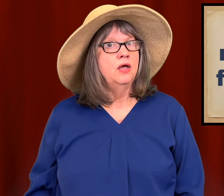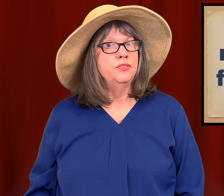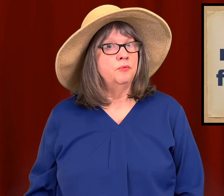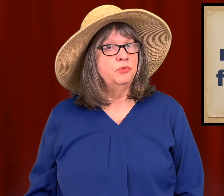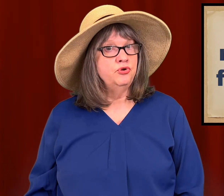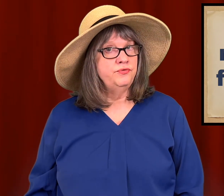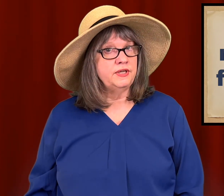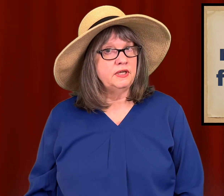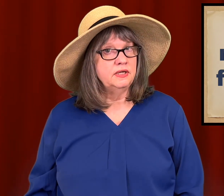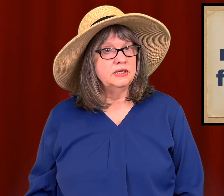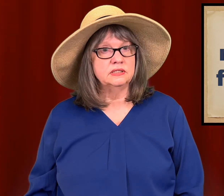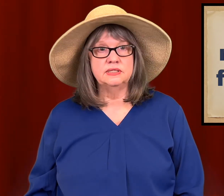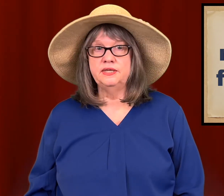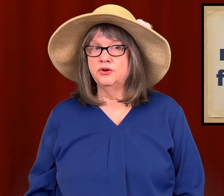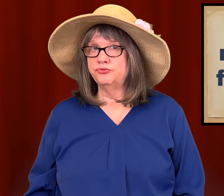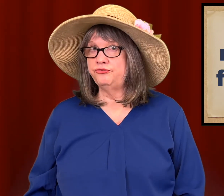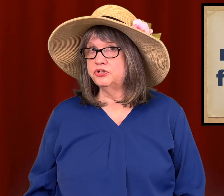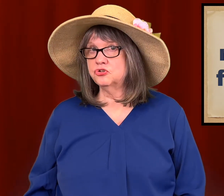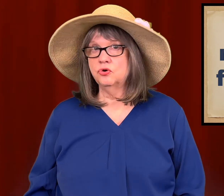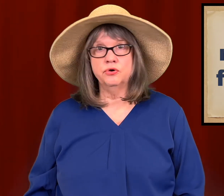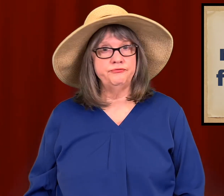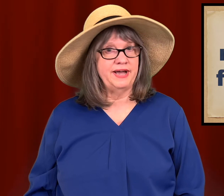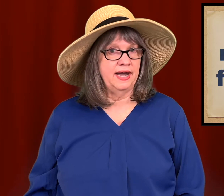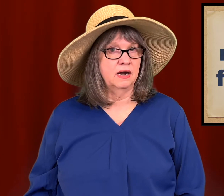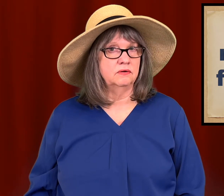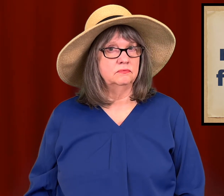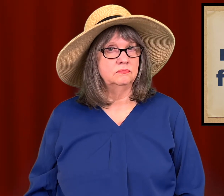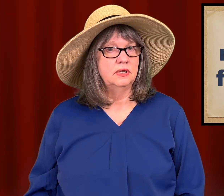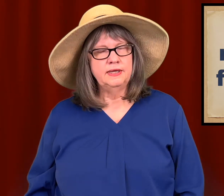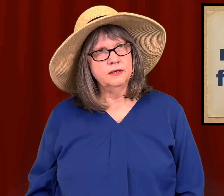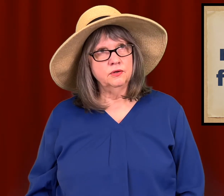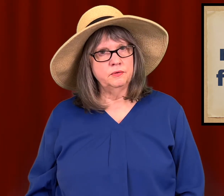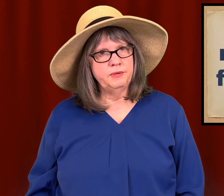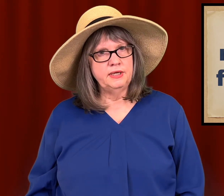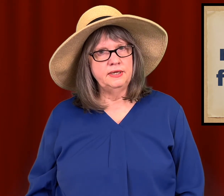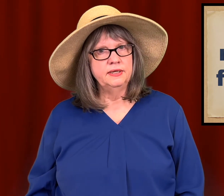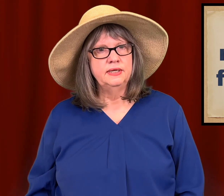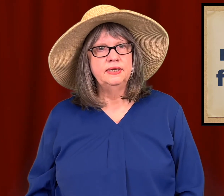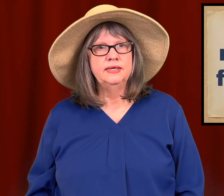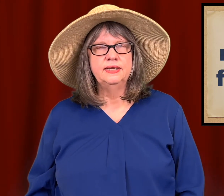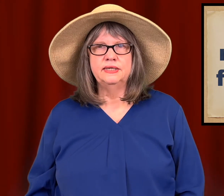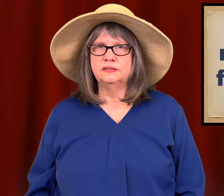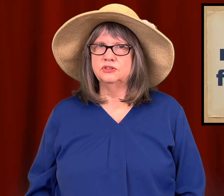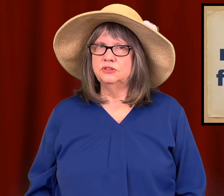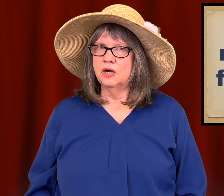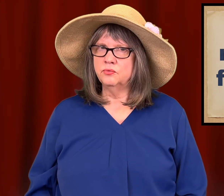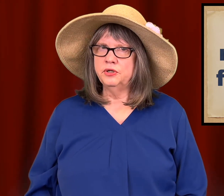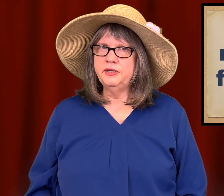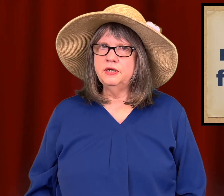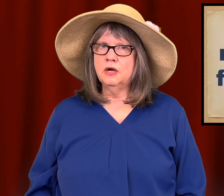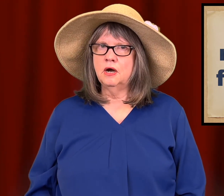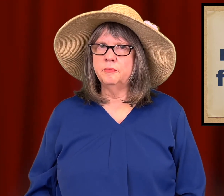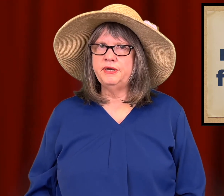the movie is neither fish nor fowl, it could mean It's not really a